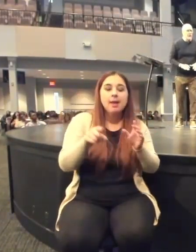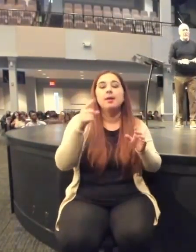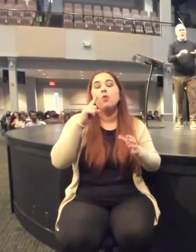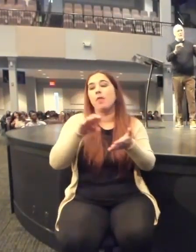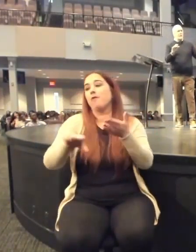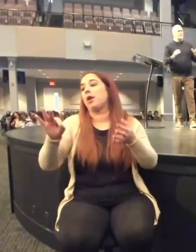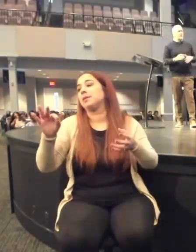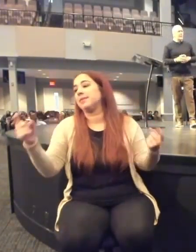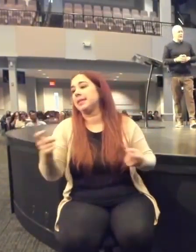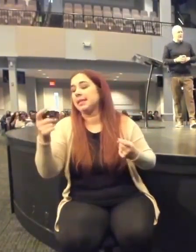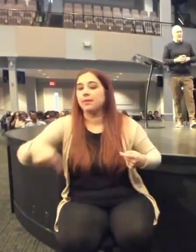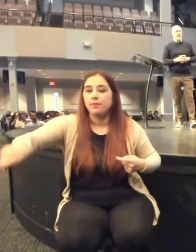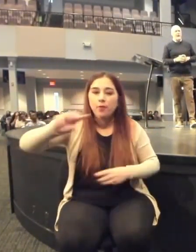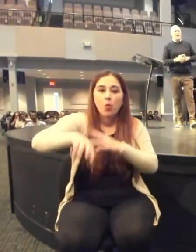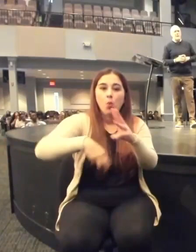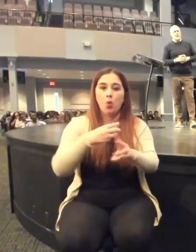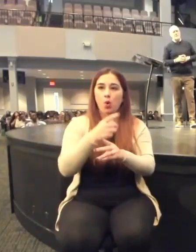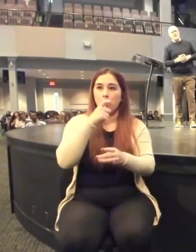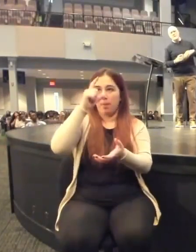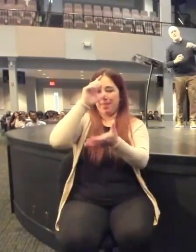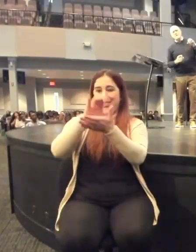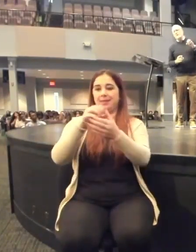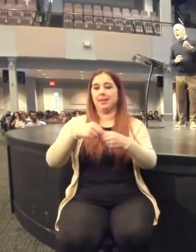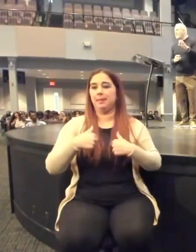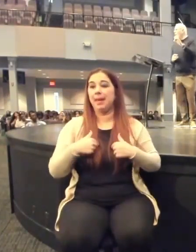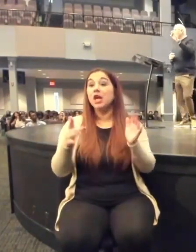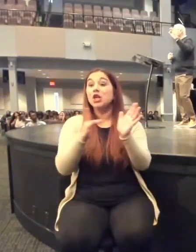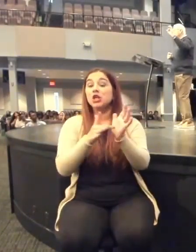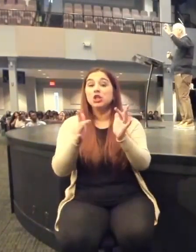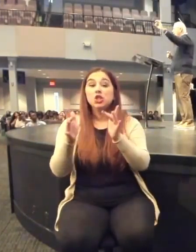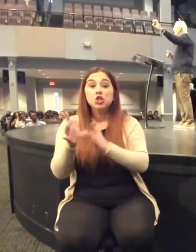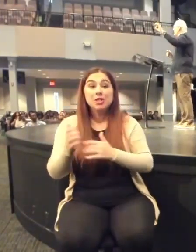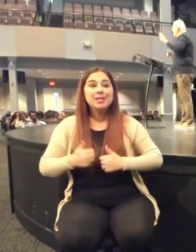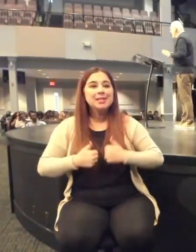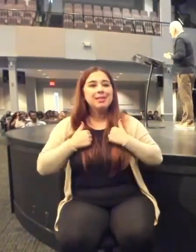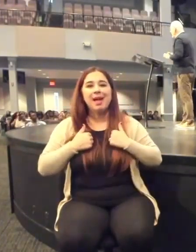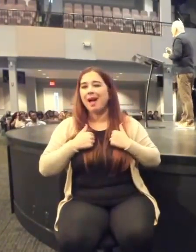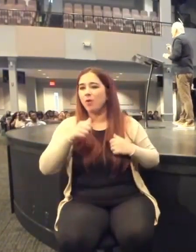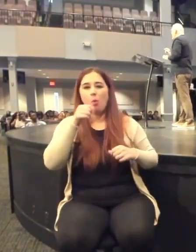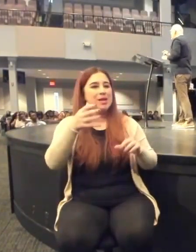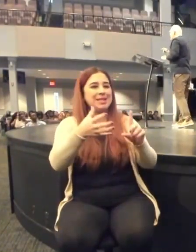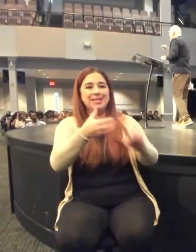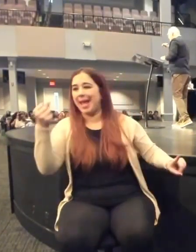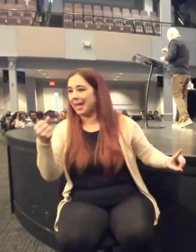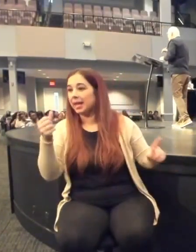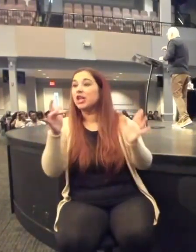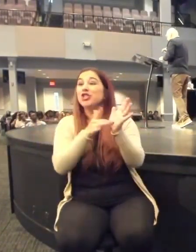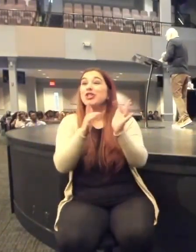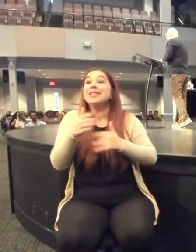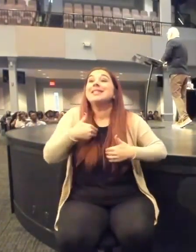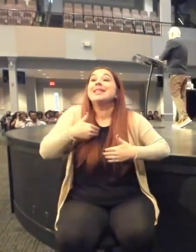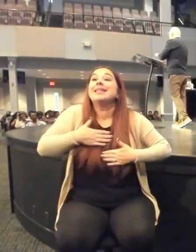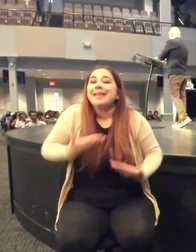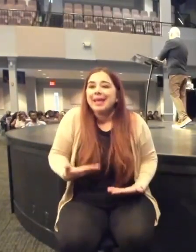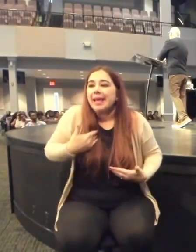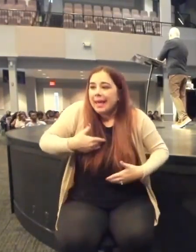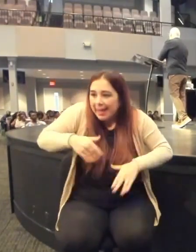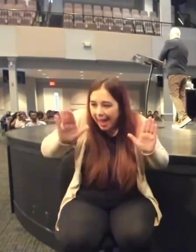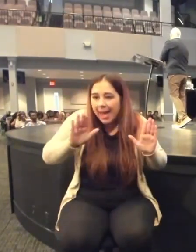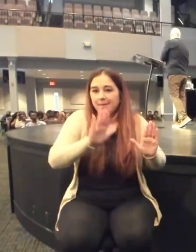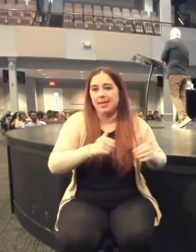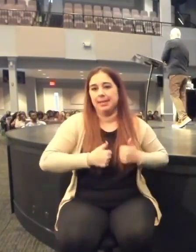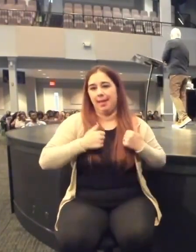the world, for all of those who will believe in me. See, Jesus' life wasn't taken from him. Jesus gave his life for